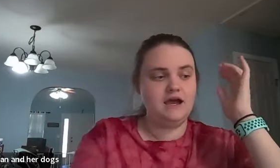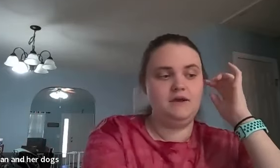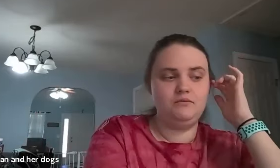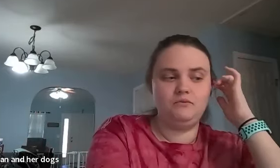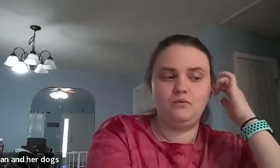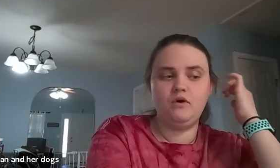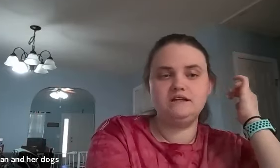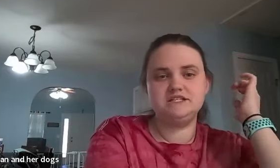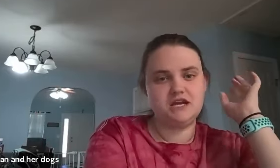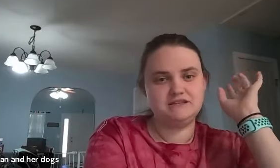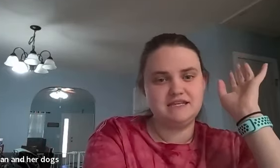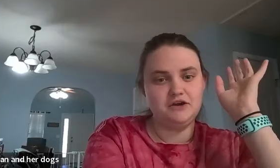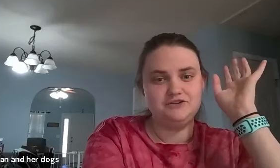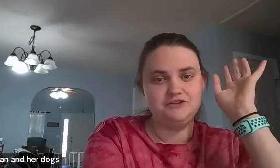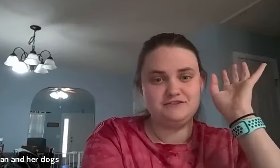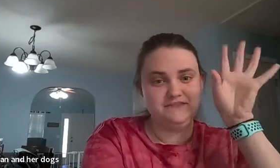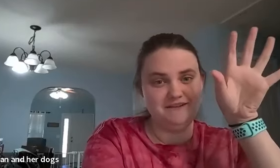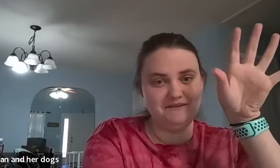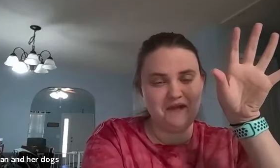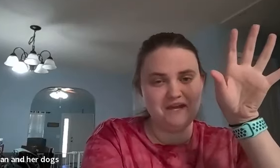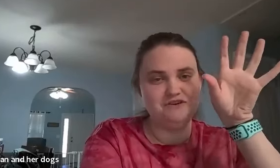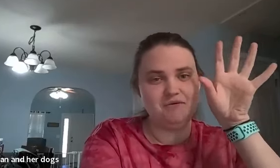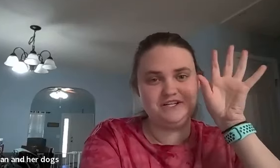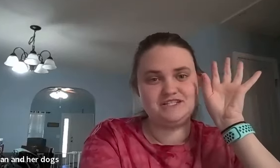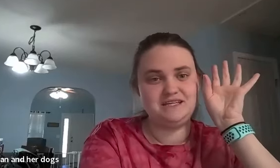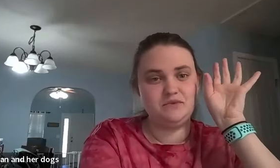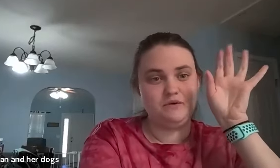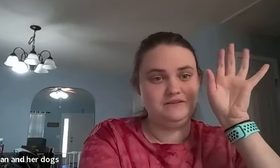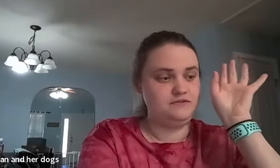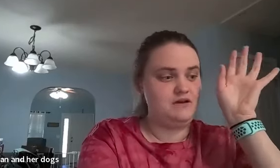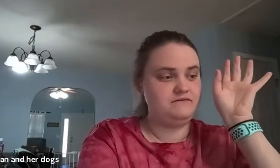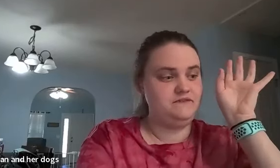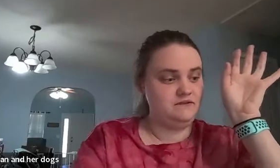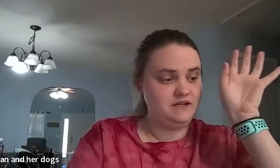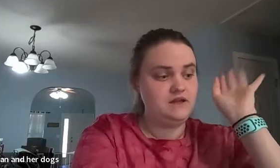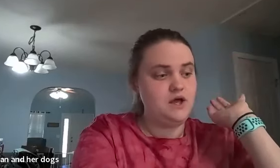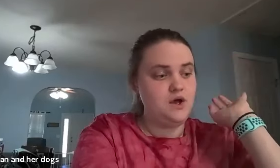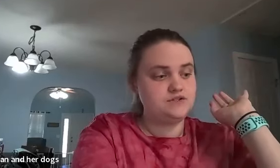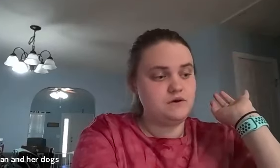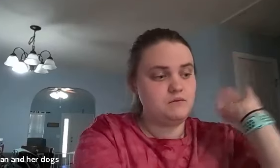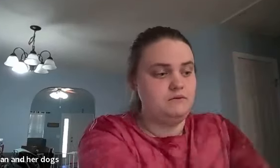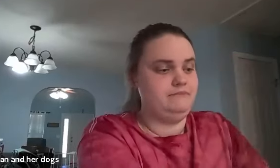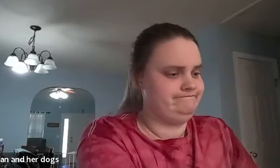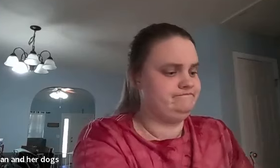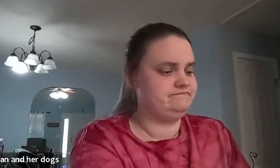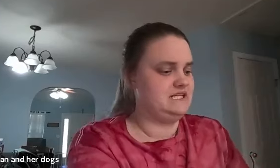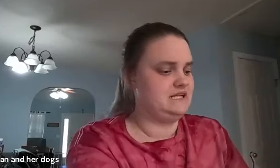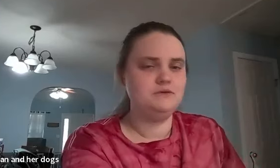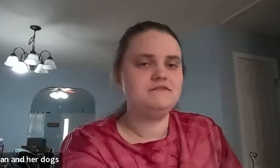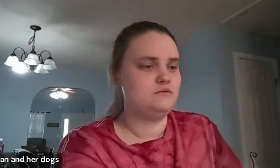I want to check and see how you guys are feeling. I do not want to just keep going if you're not feeling it. So I knew my phone